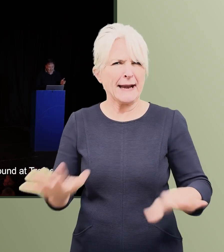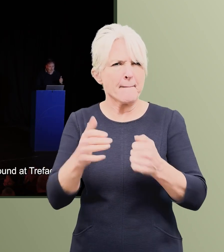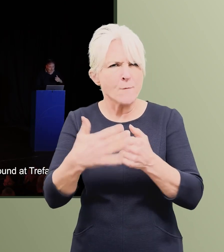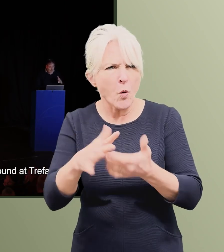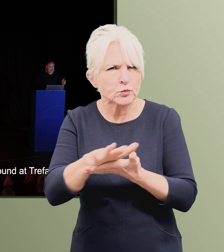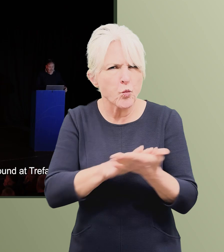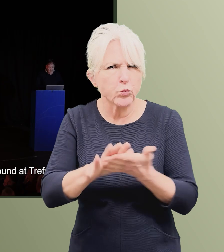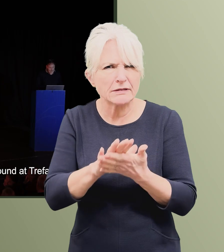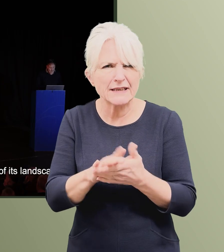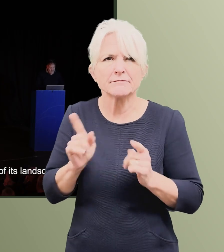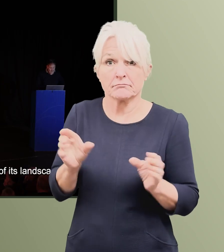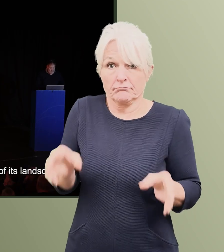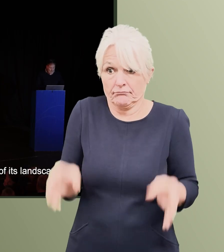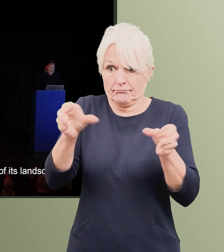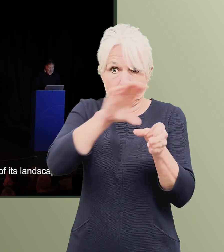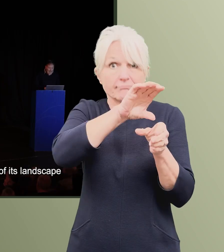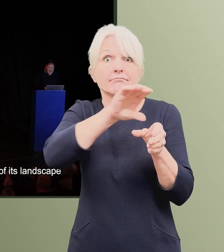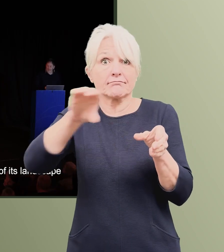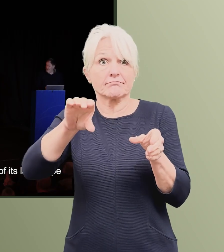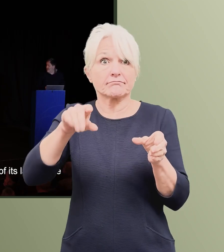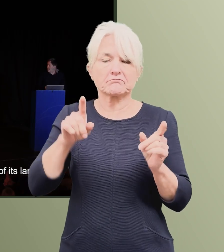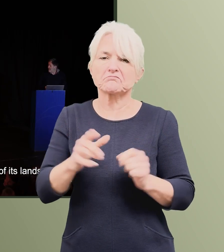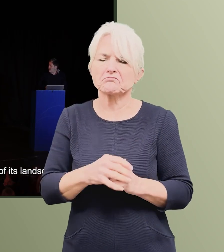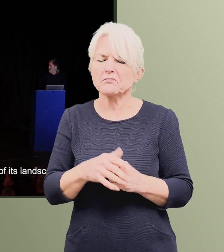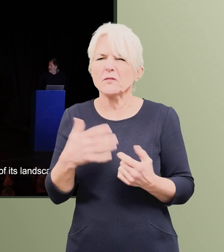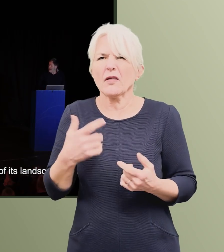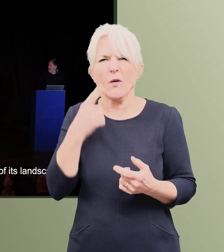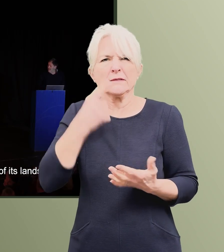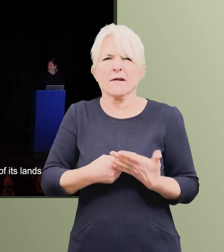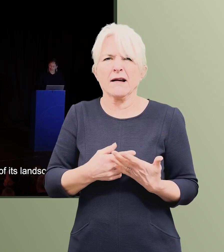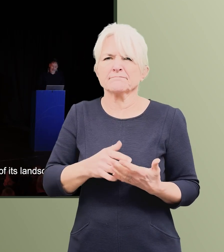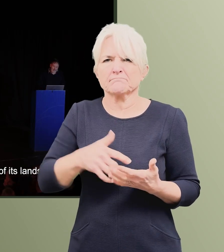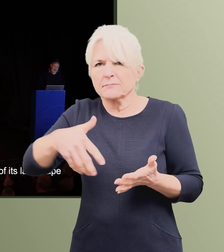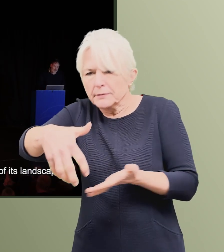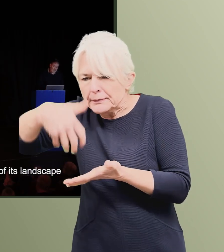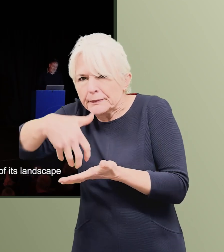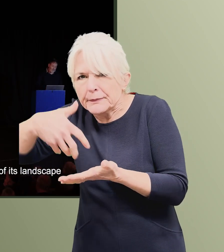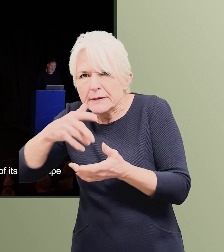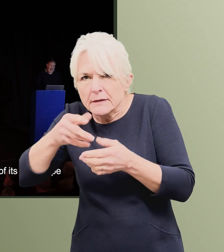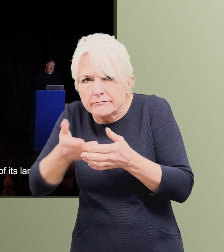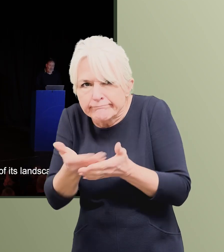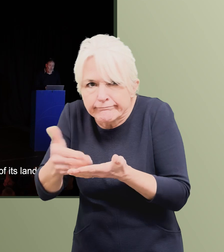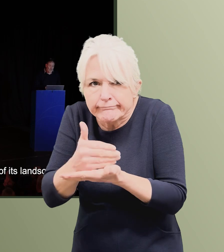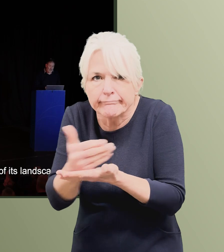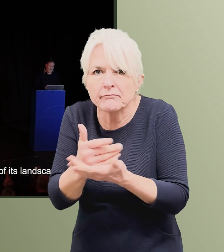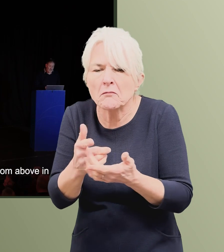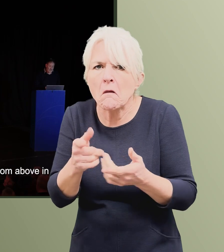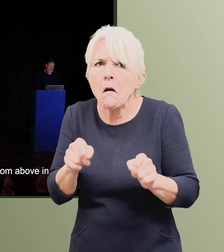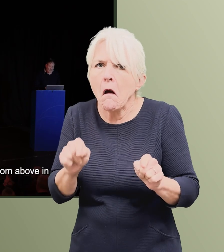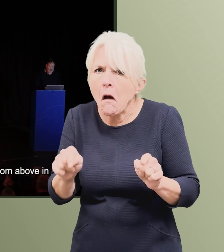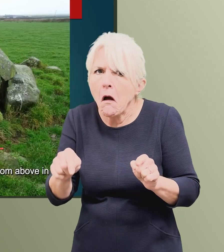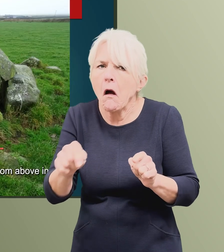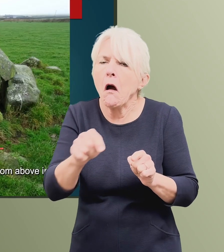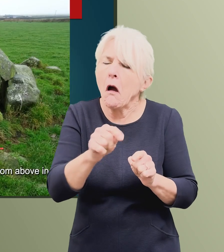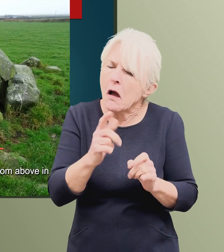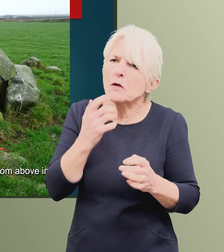at Trellyffaint when we did the excavations at Trellyffaint. So again, very, very interesting in terms of its landscape position and the orientations that it